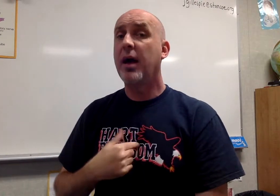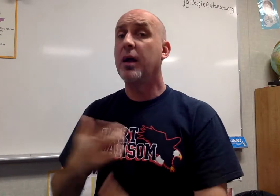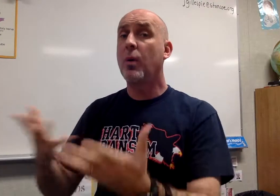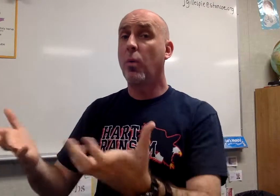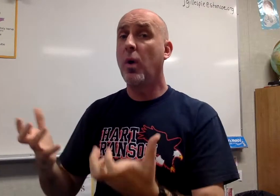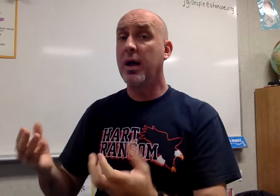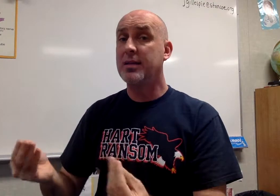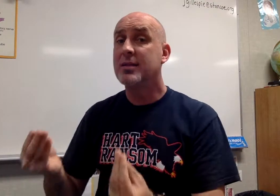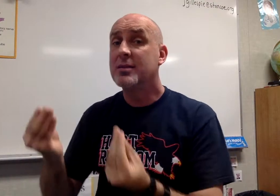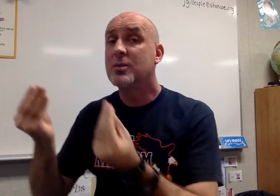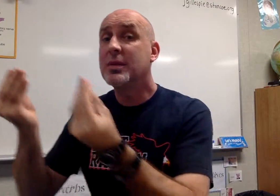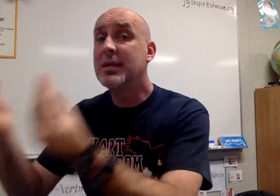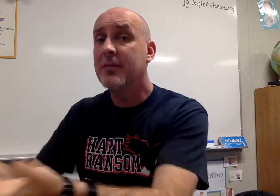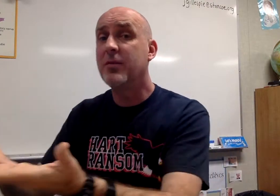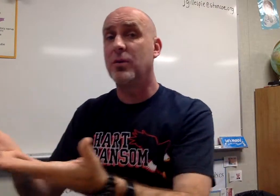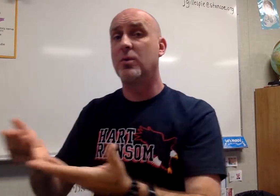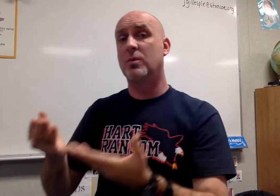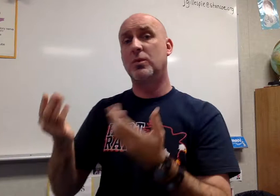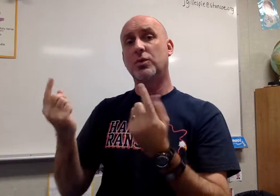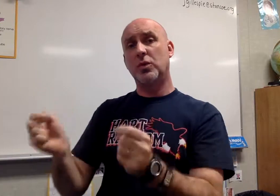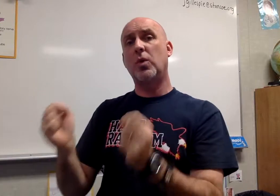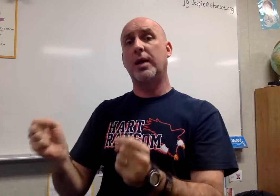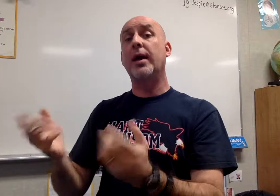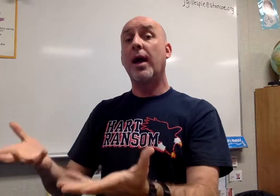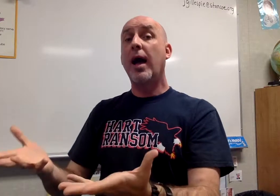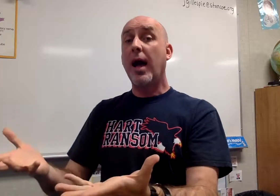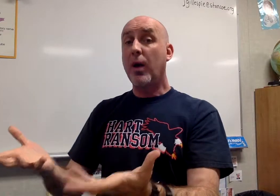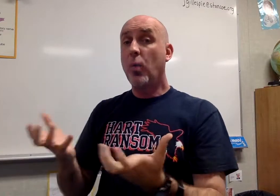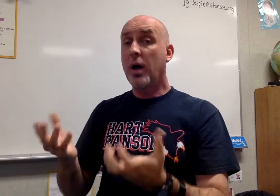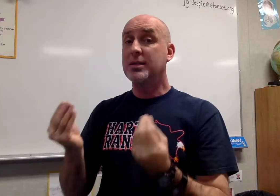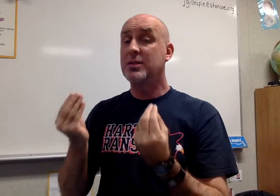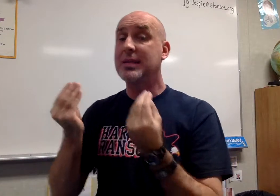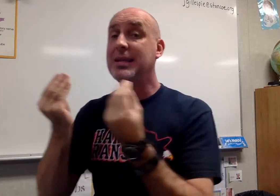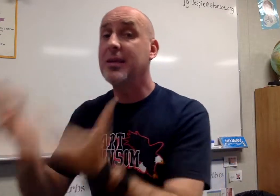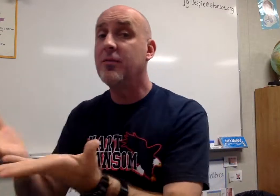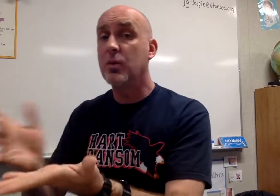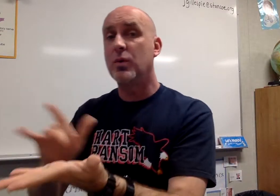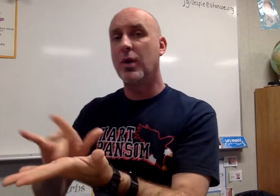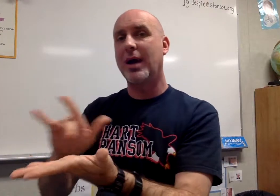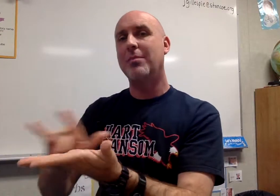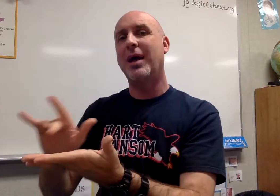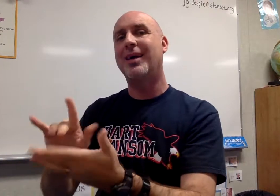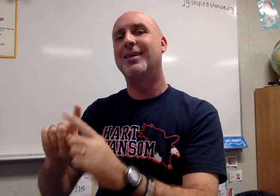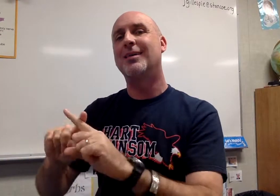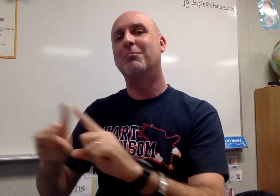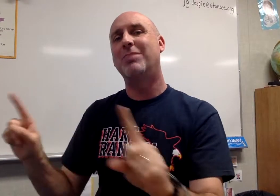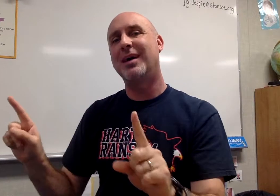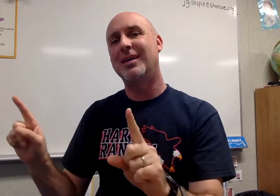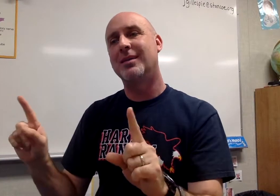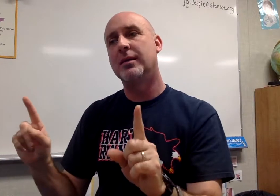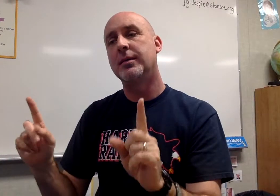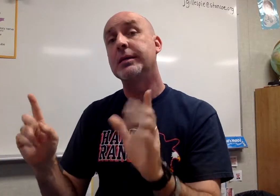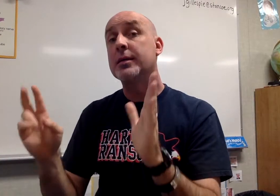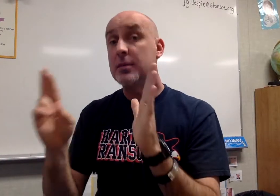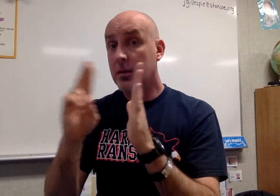I want to give you your toy. I want to give you your iPad, but there was a